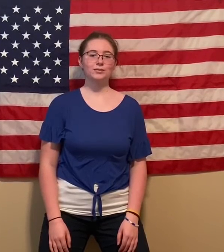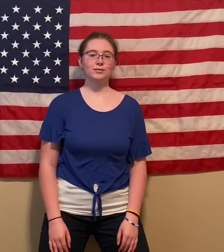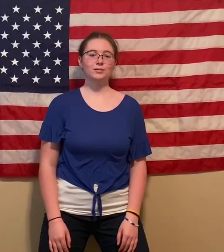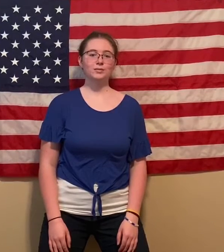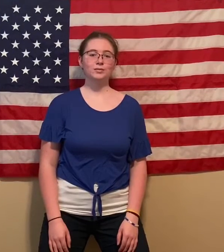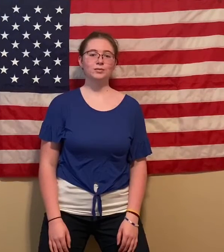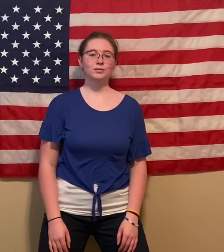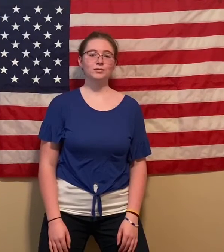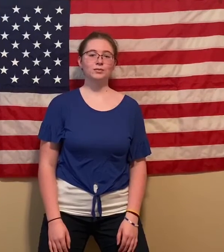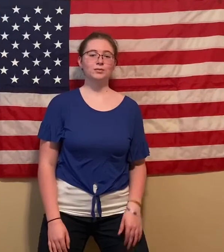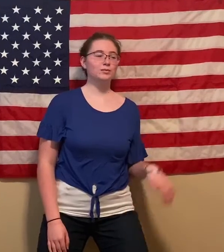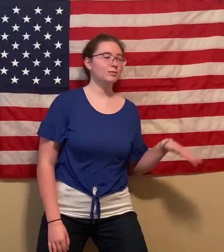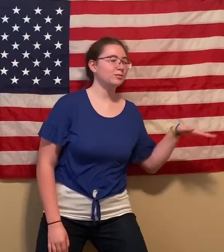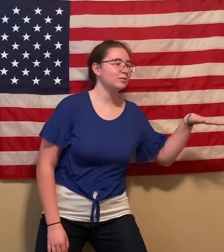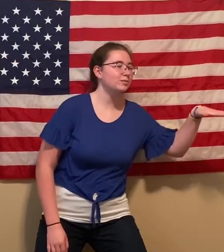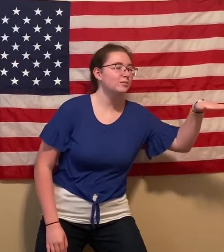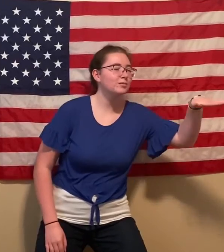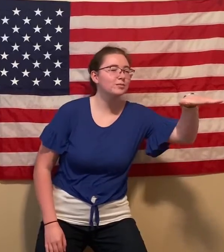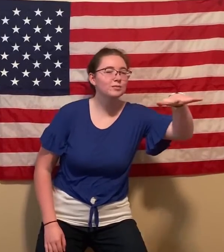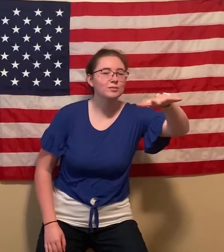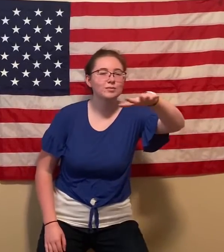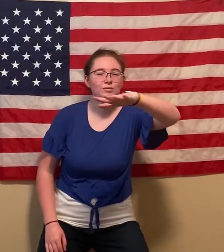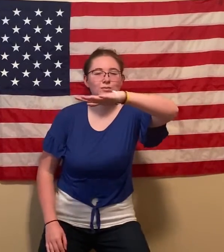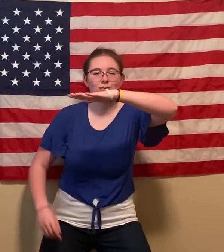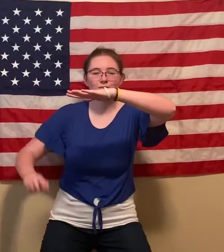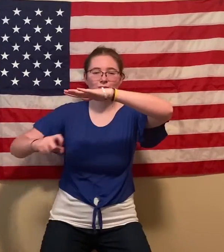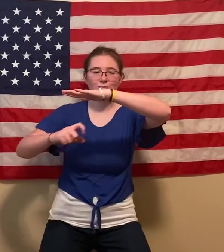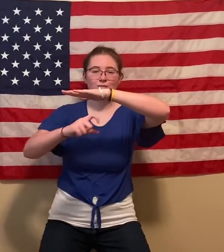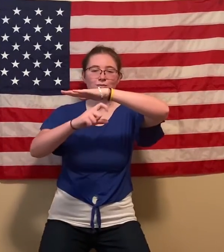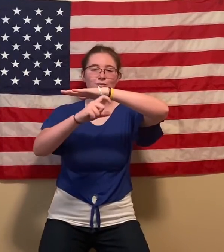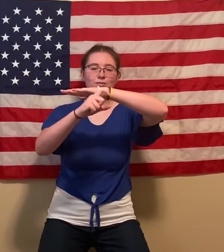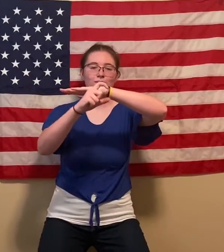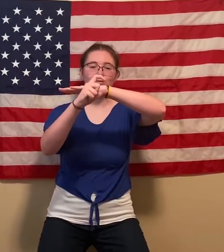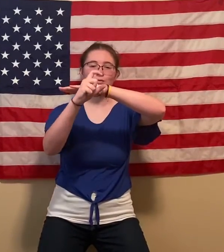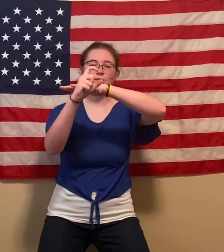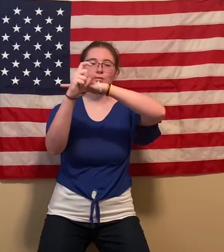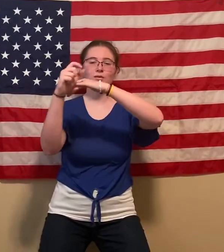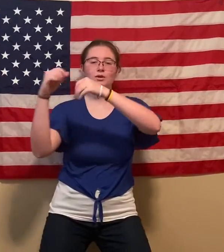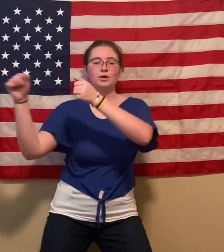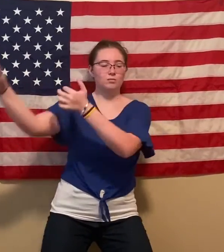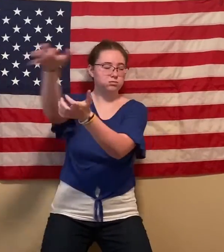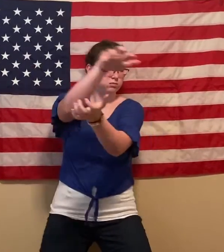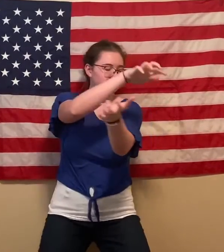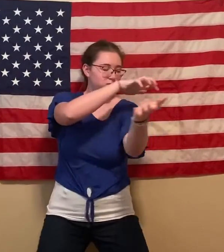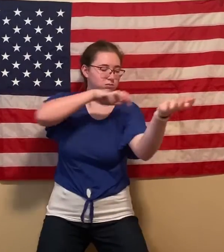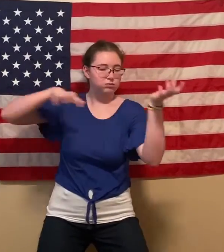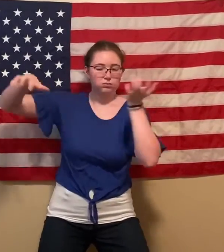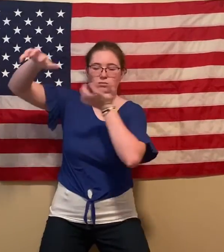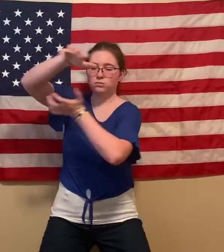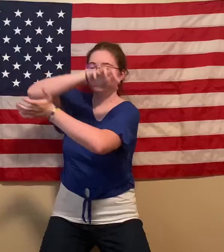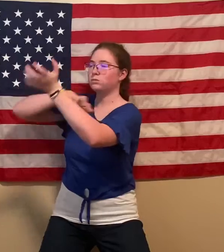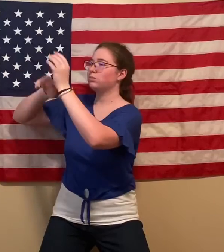Oh, say can you see by the dawn's early